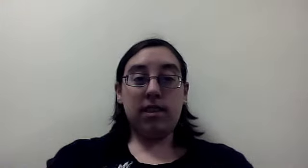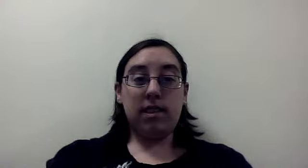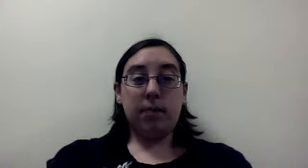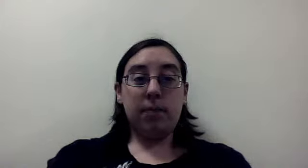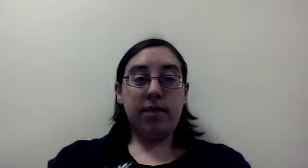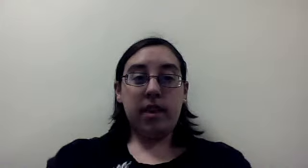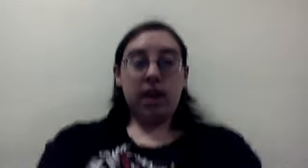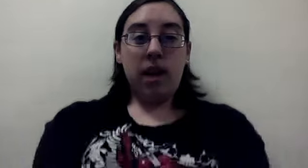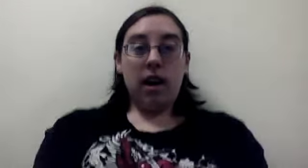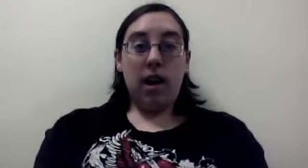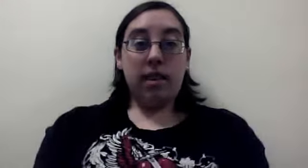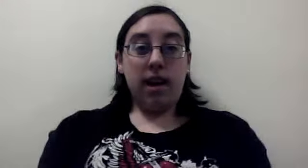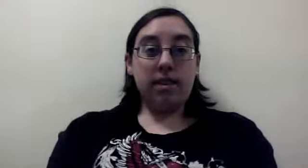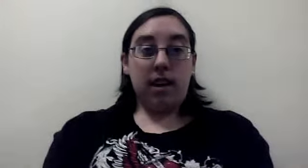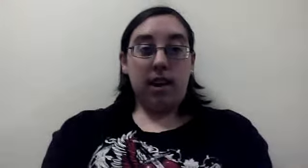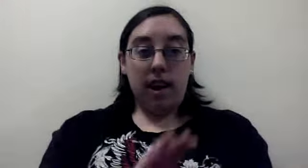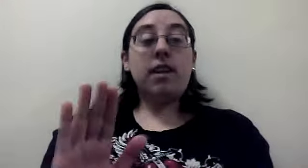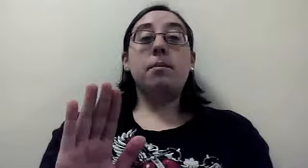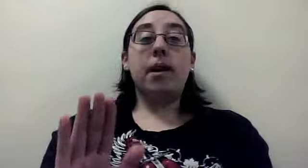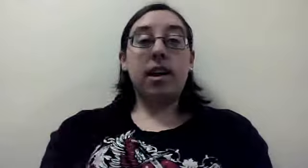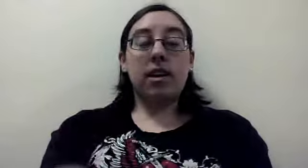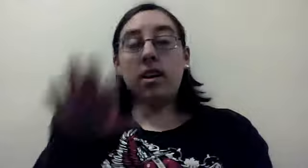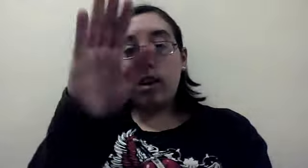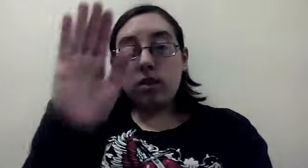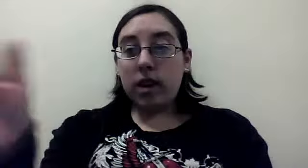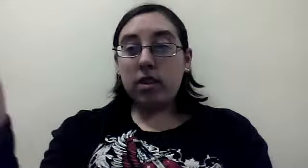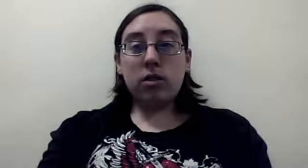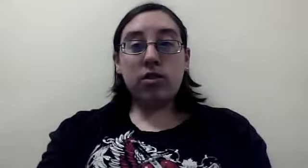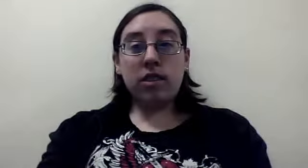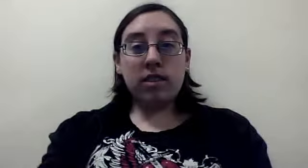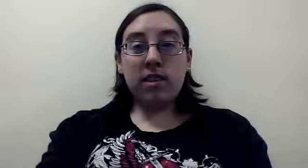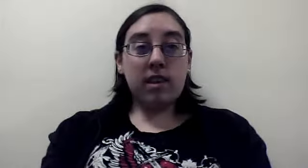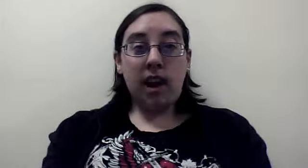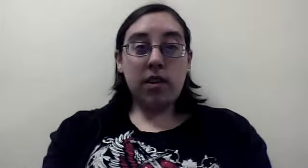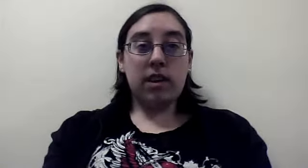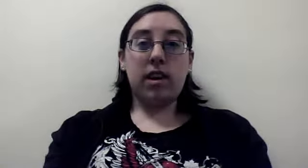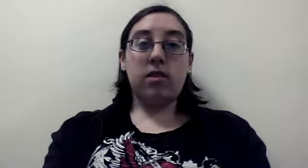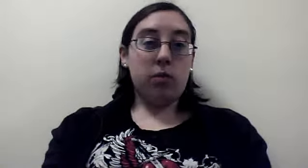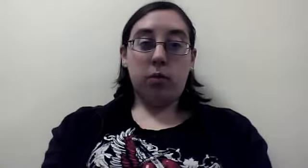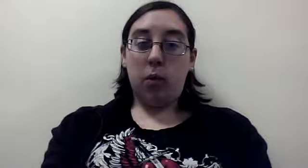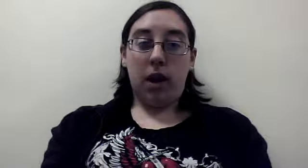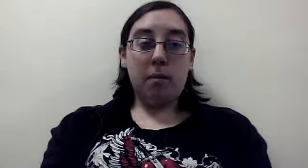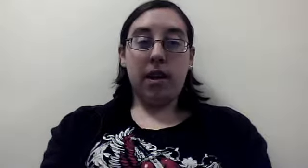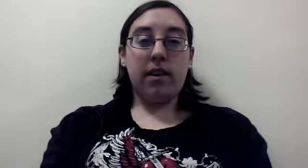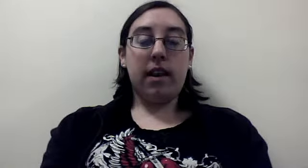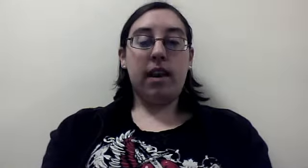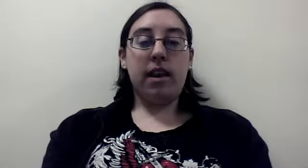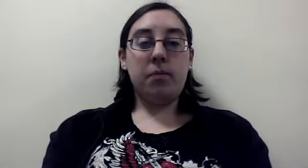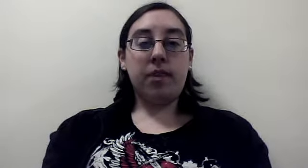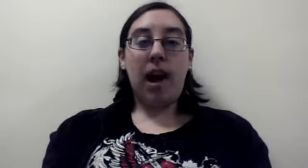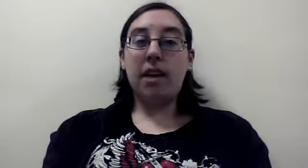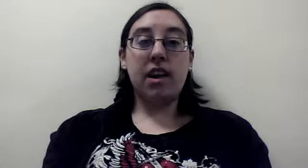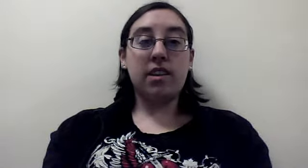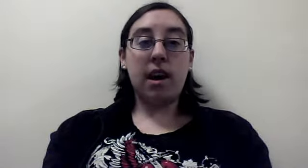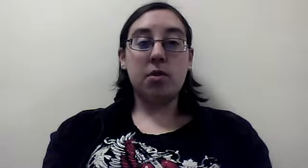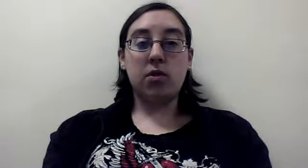him. And that's anybody. Regular citizens and everything is what I'm hearing. I haven't had time to